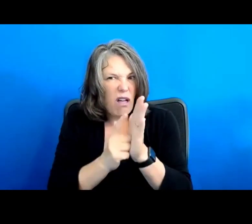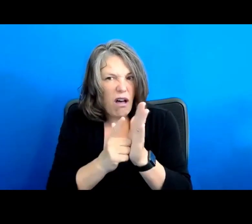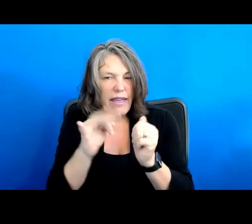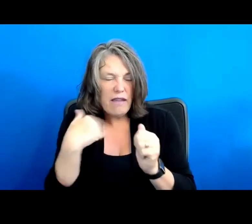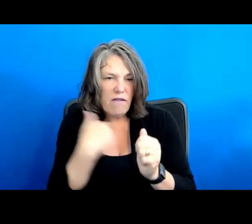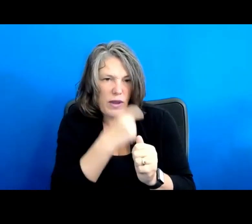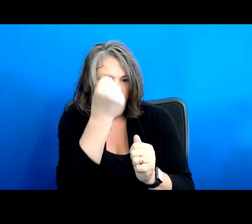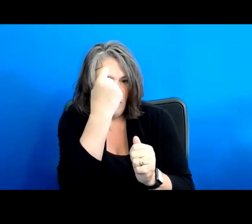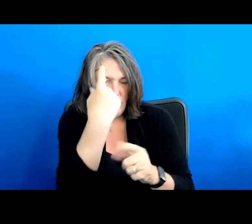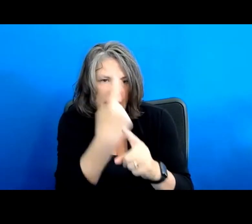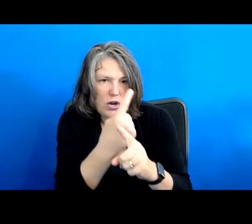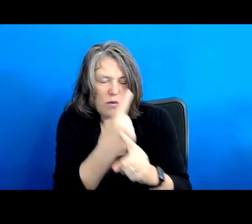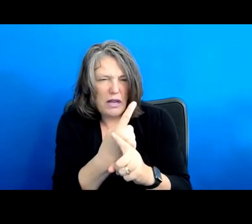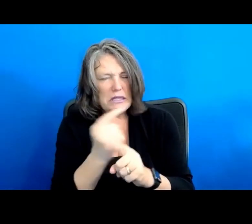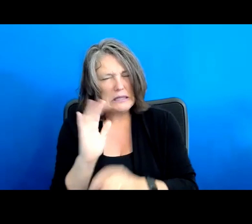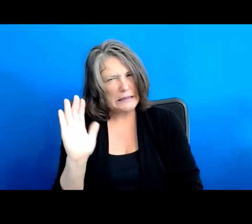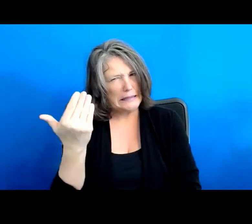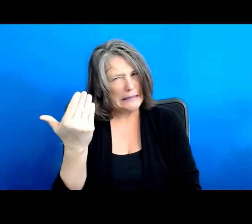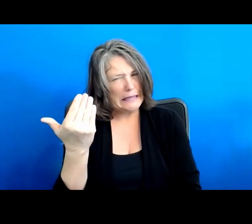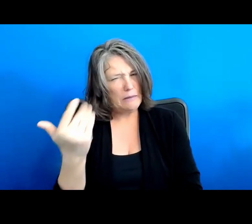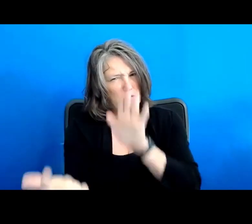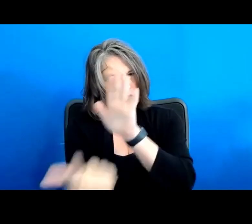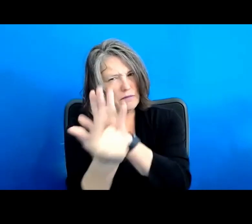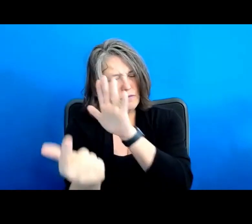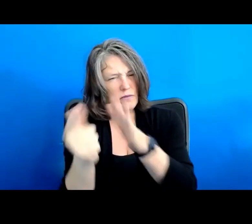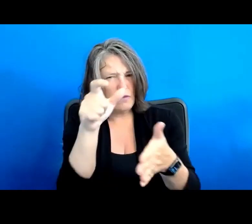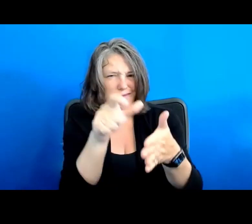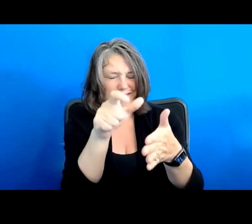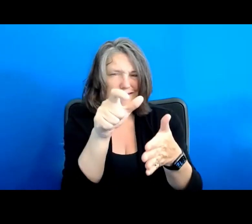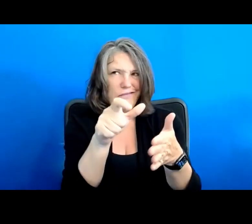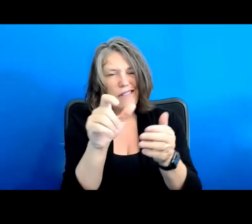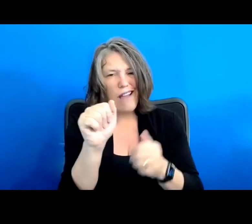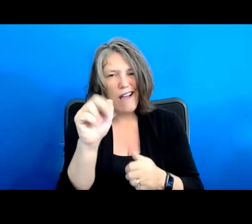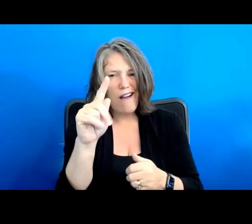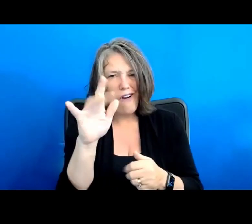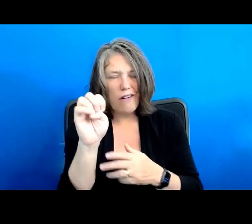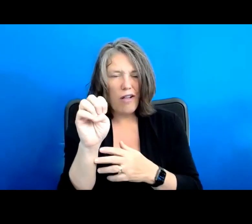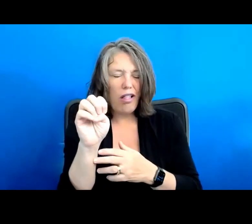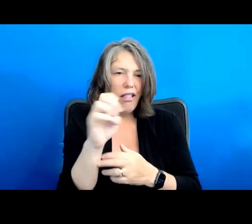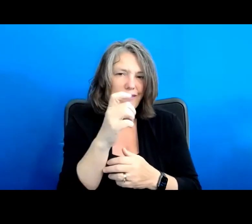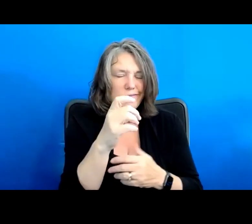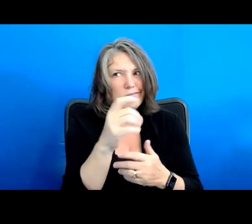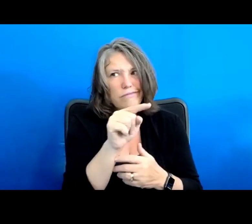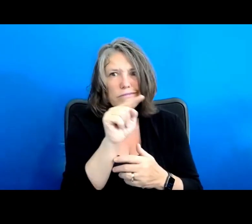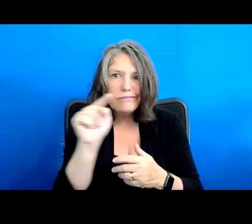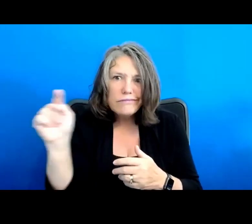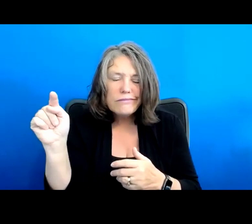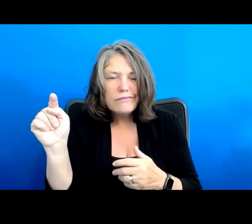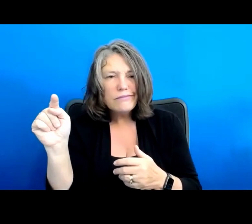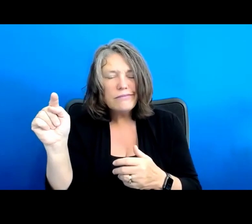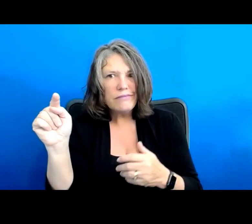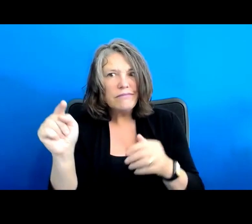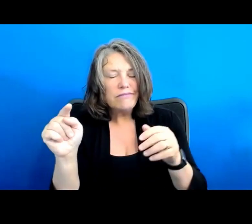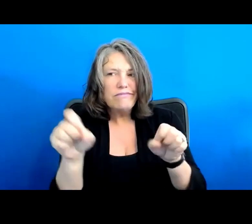understand it right, seems to violate Article X, Y, or Z of the Convention, and then invite